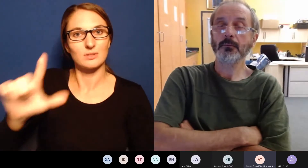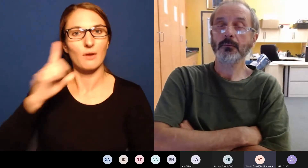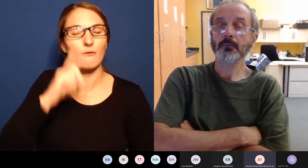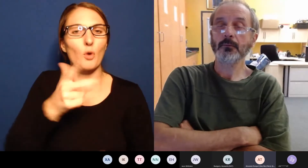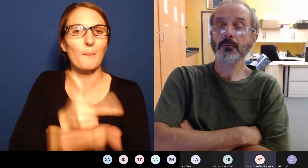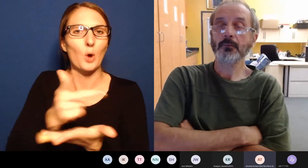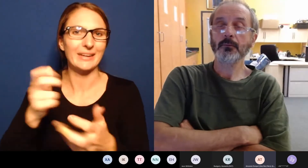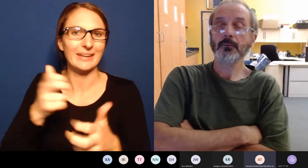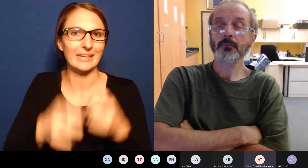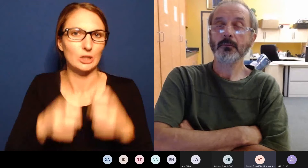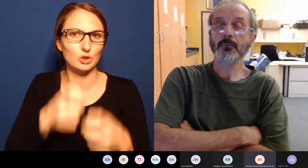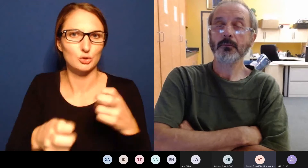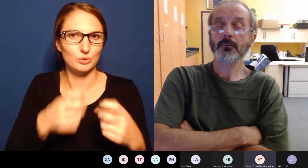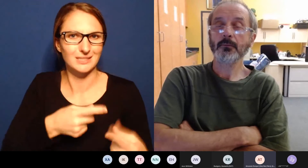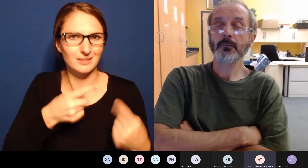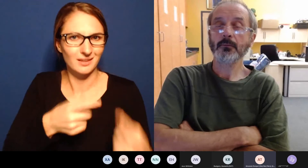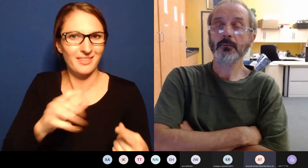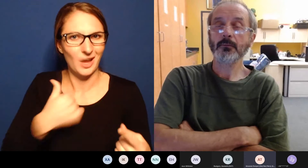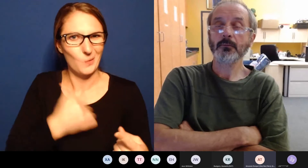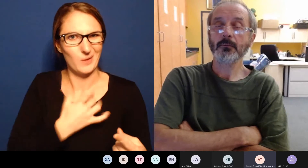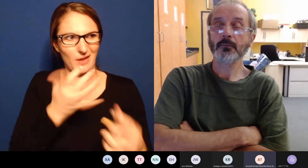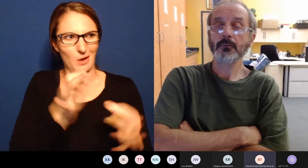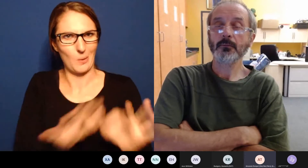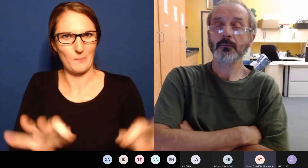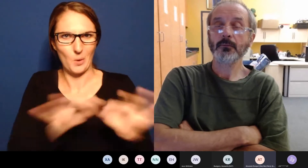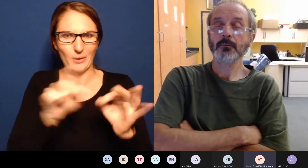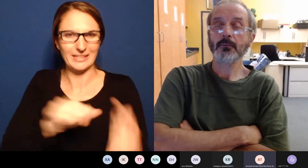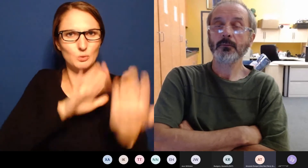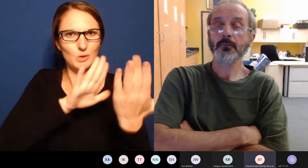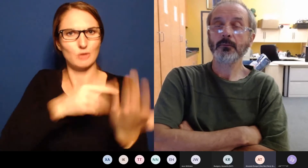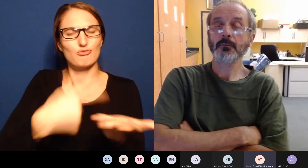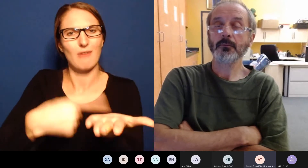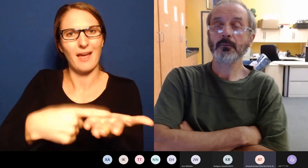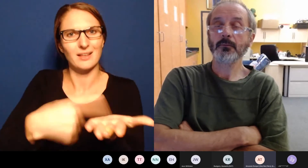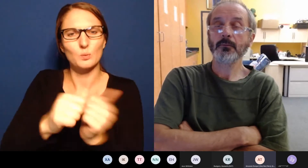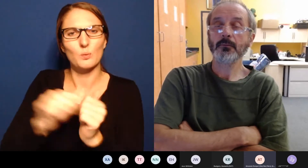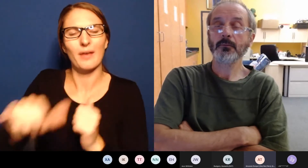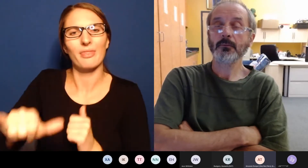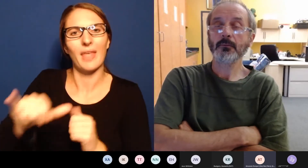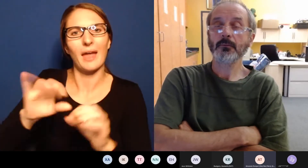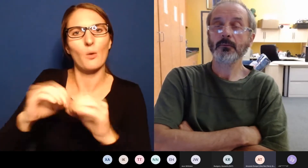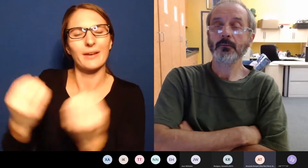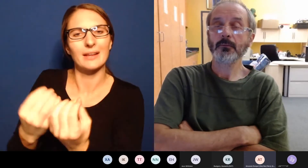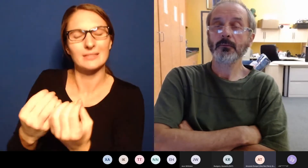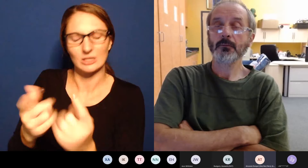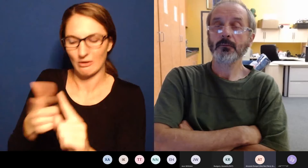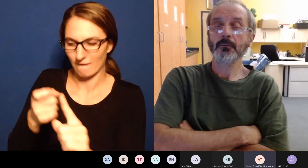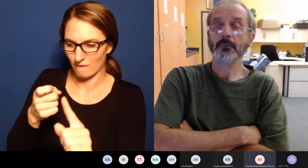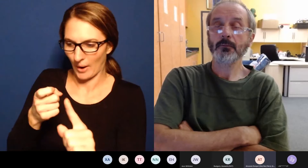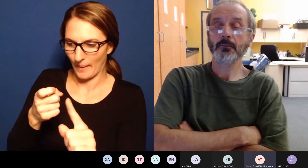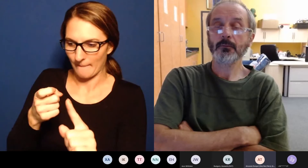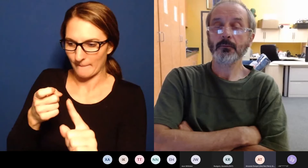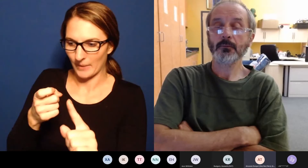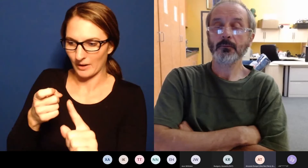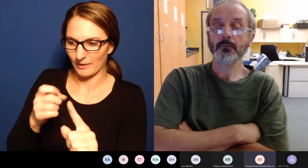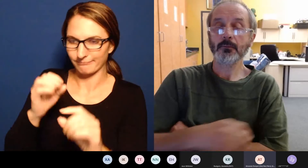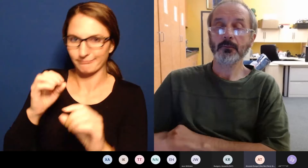issue that we felt needed to be addressed with the ordinance for new no